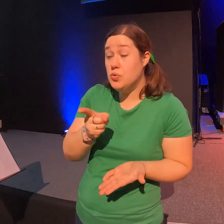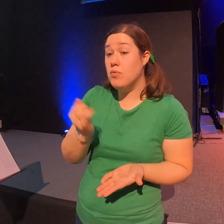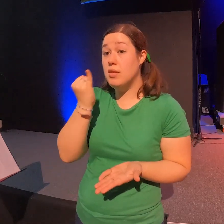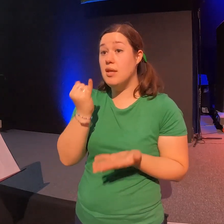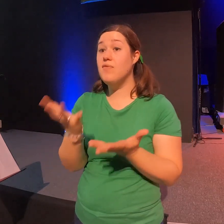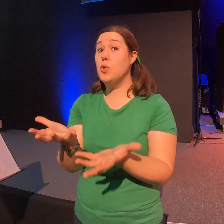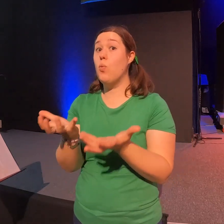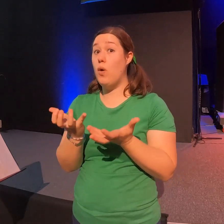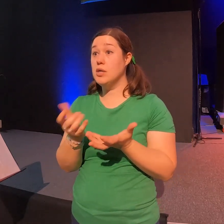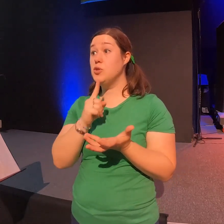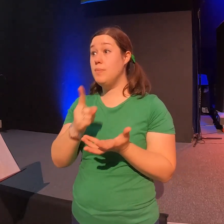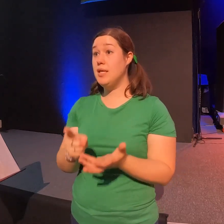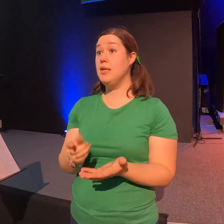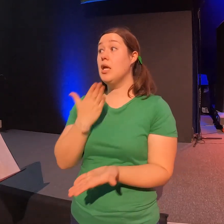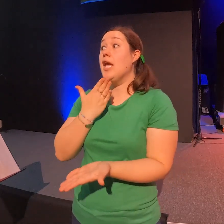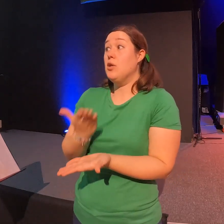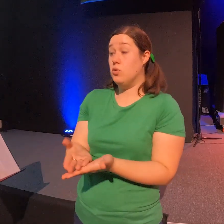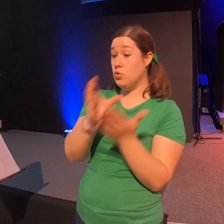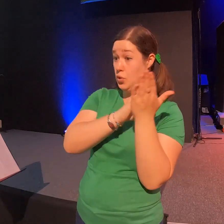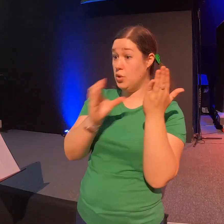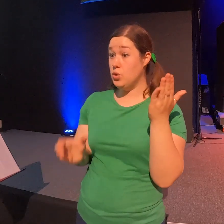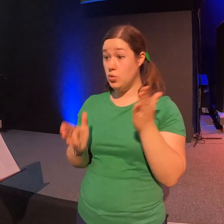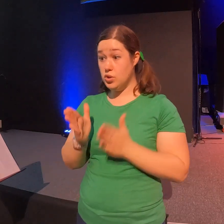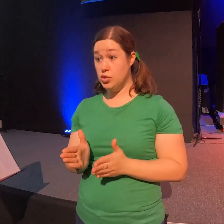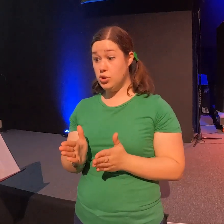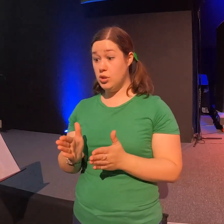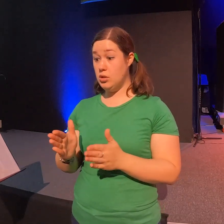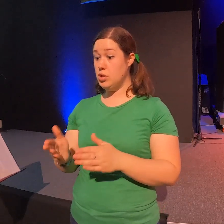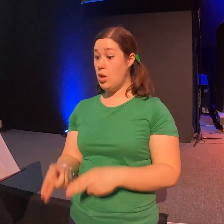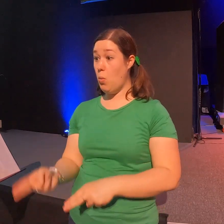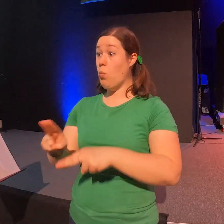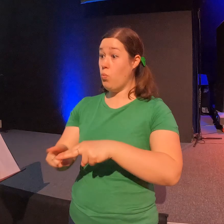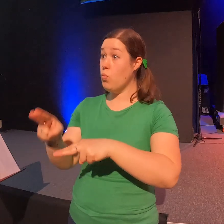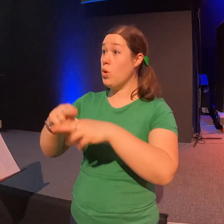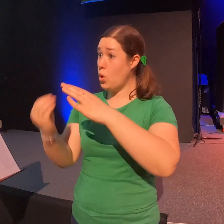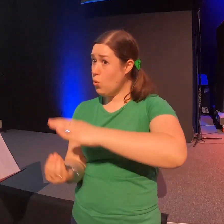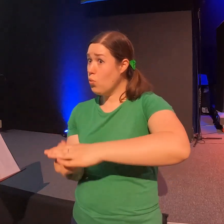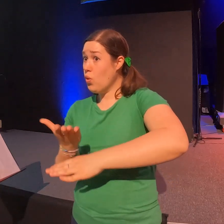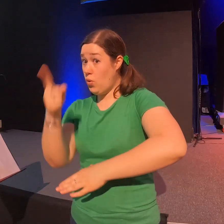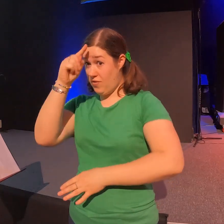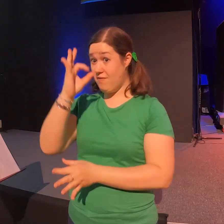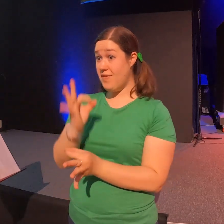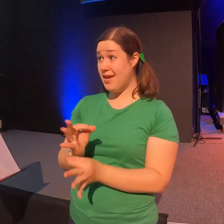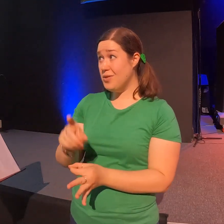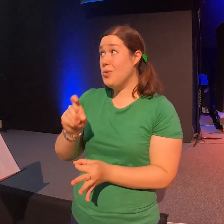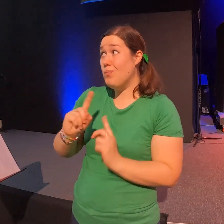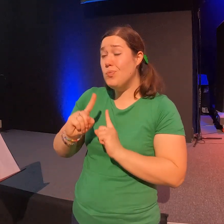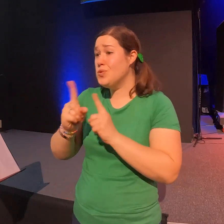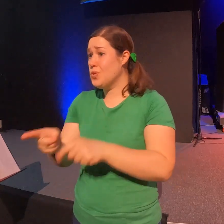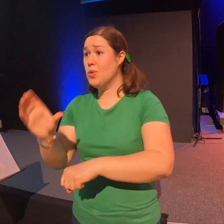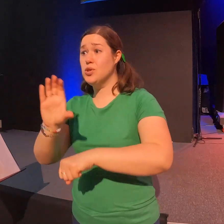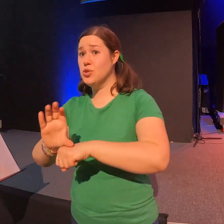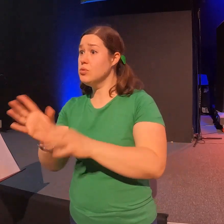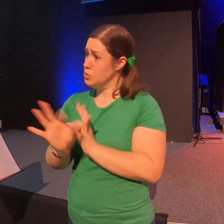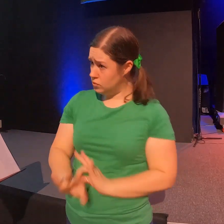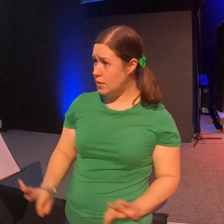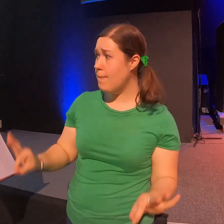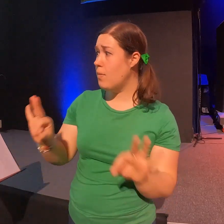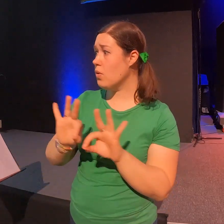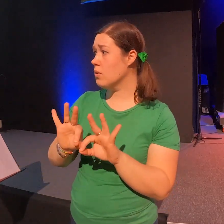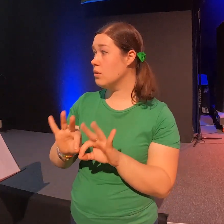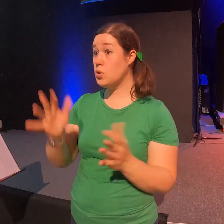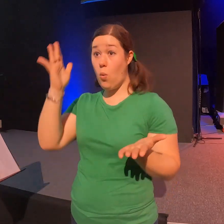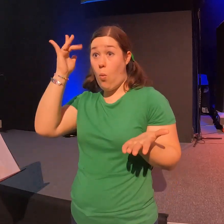church. It's so important. So today, I am going to answer the question why you must go to